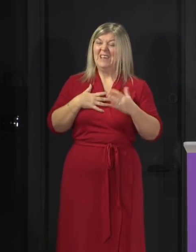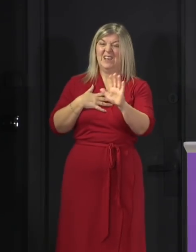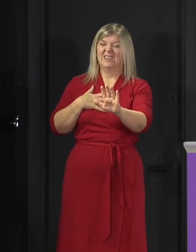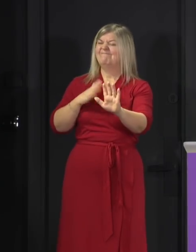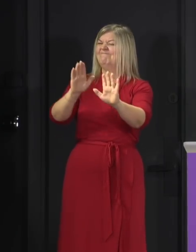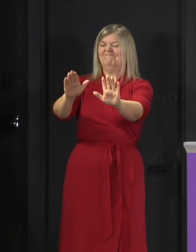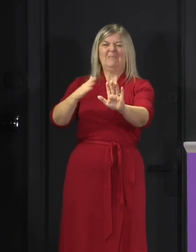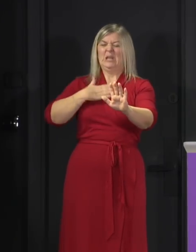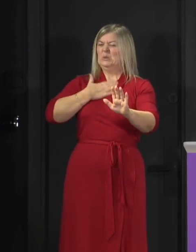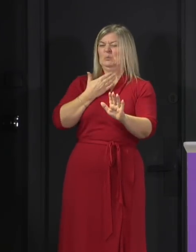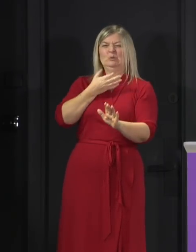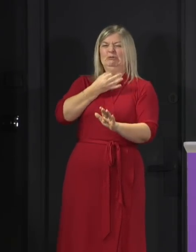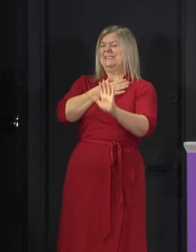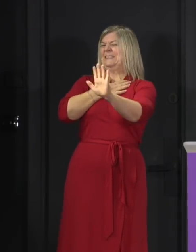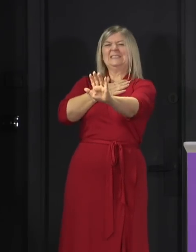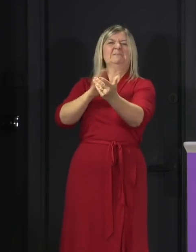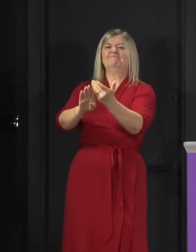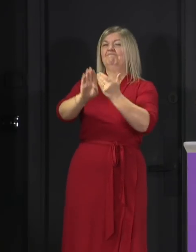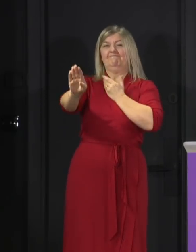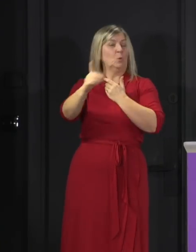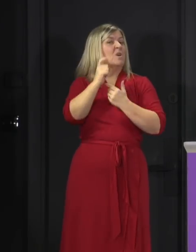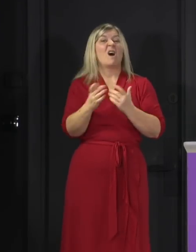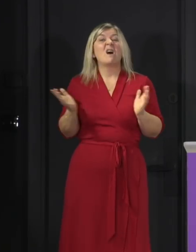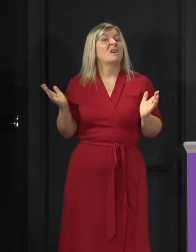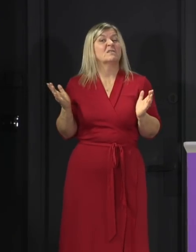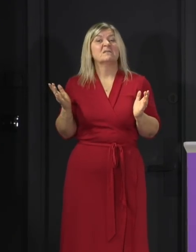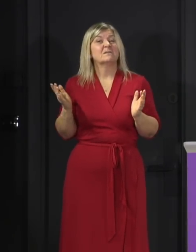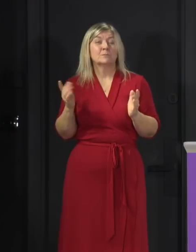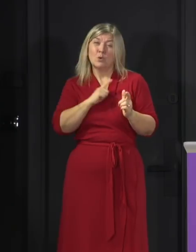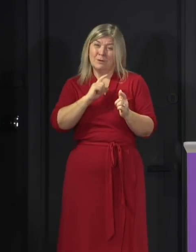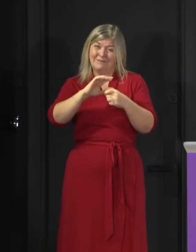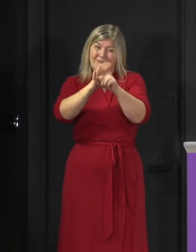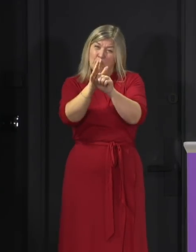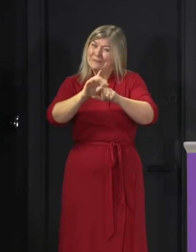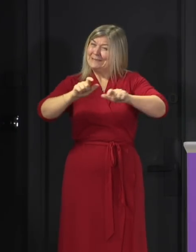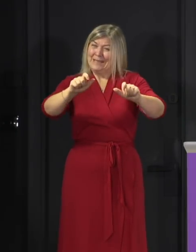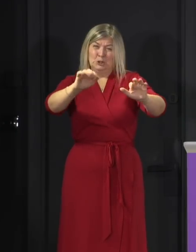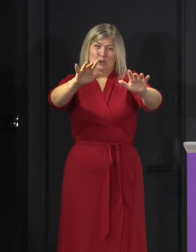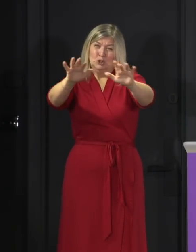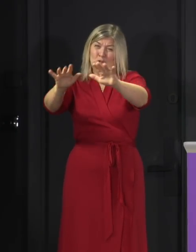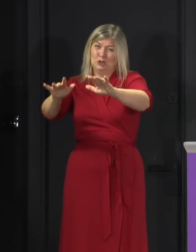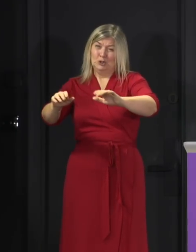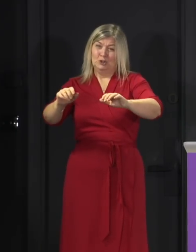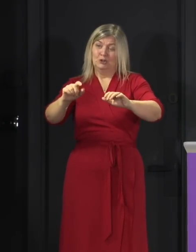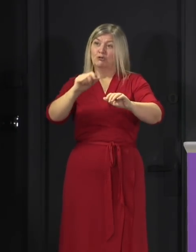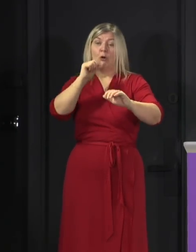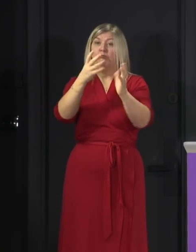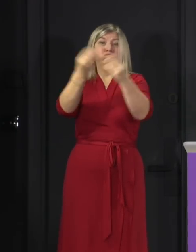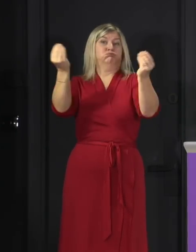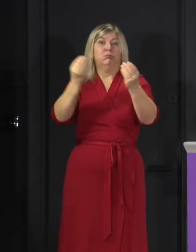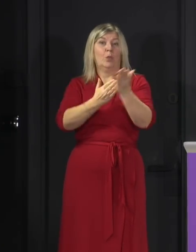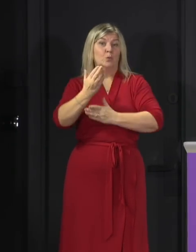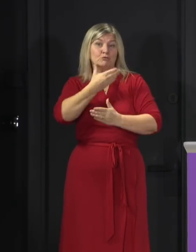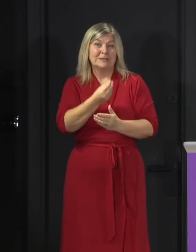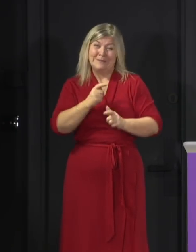between different households obviously creates a risk. The virus will not take a break over the Christmas period, so don't give it the opportunity to